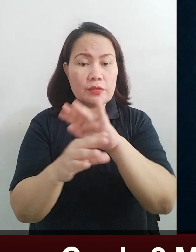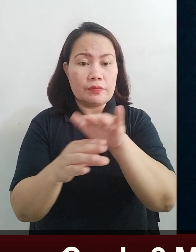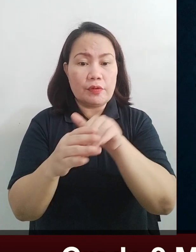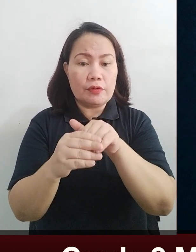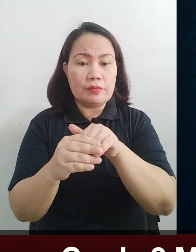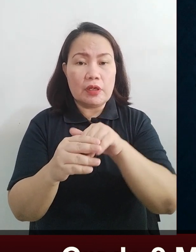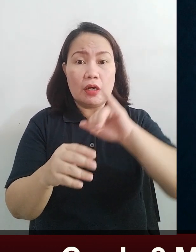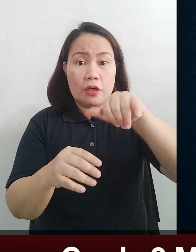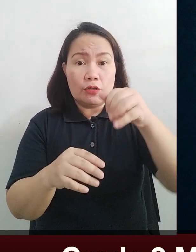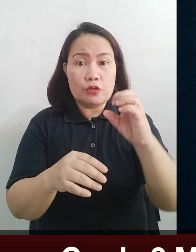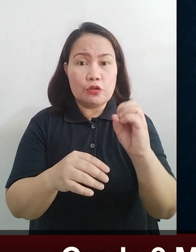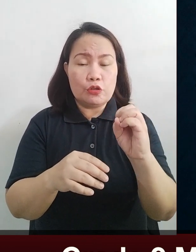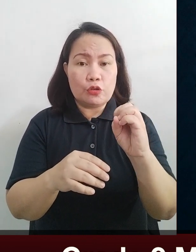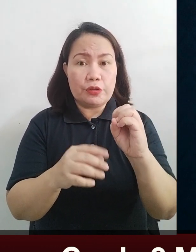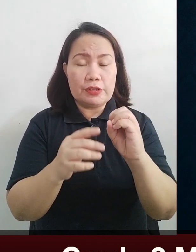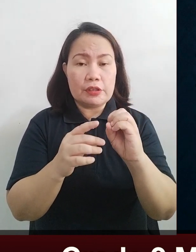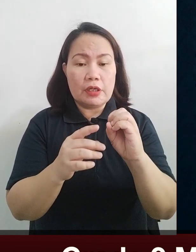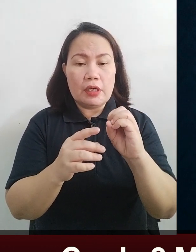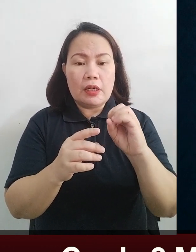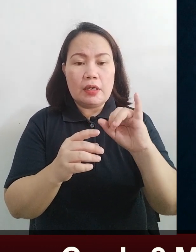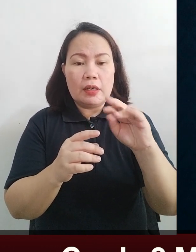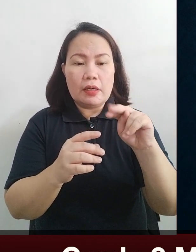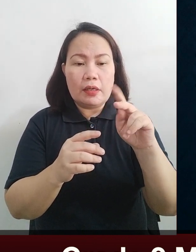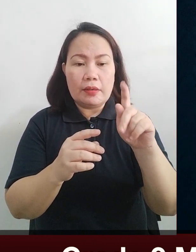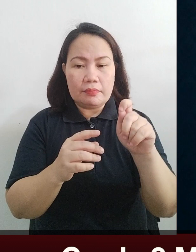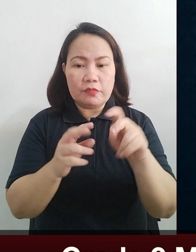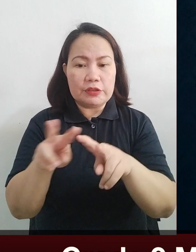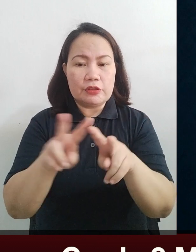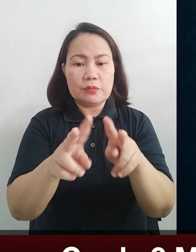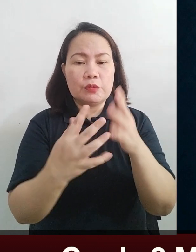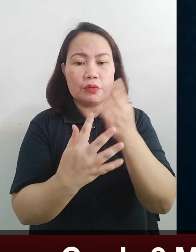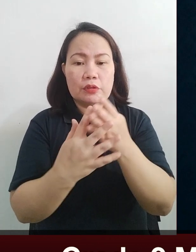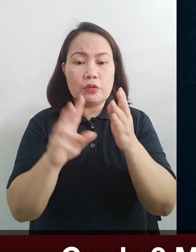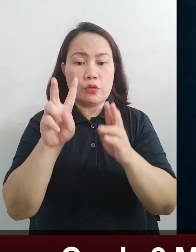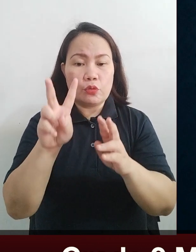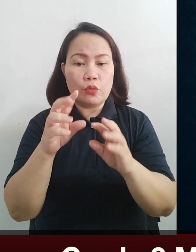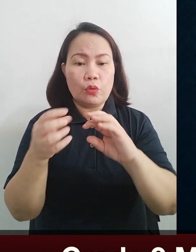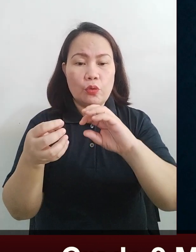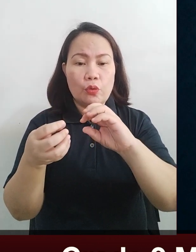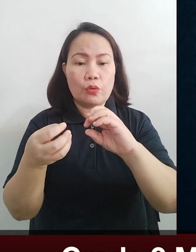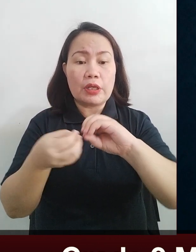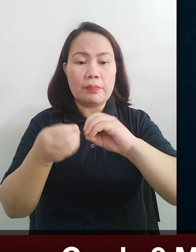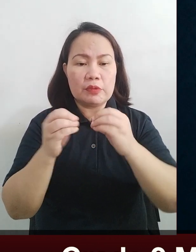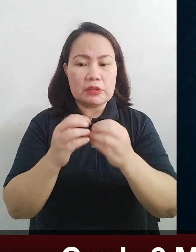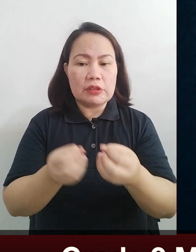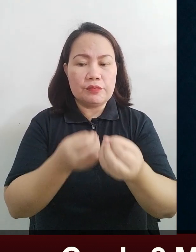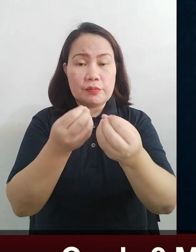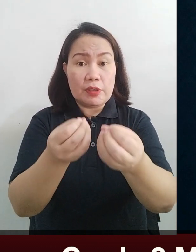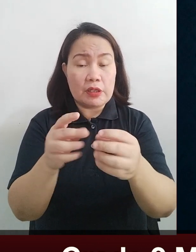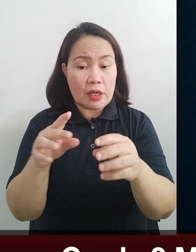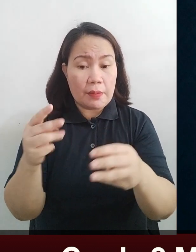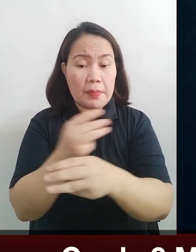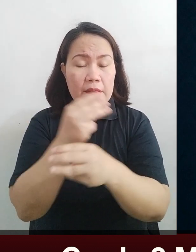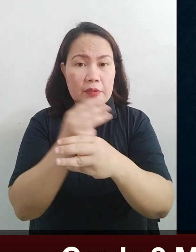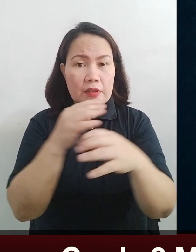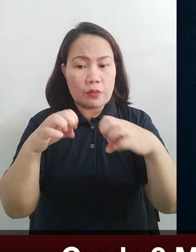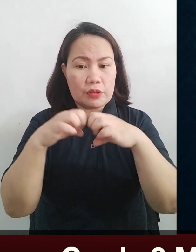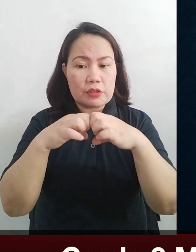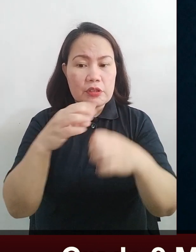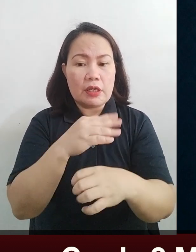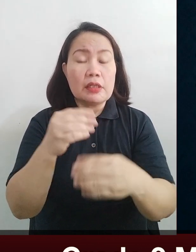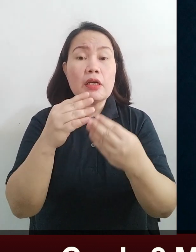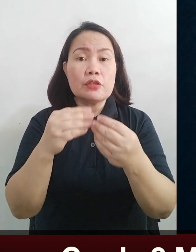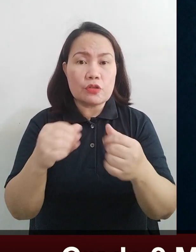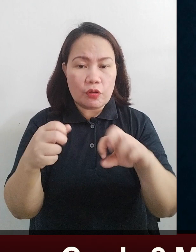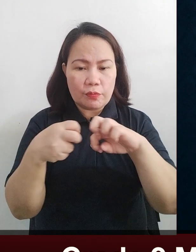variation between two quantities given by a mathematical equation and statement, and solve